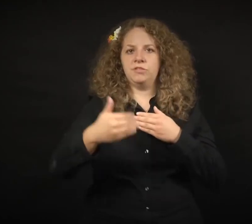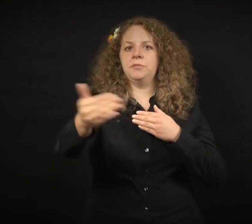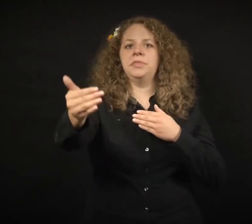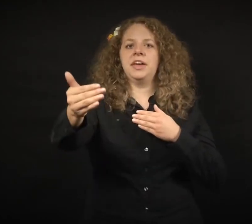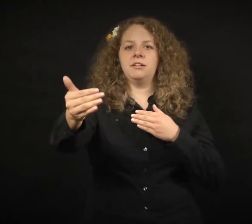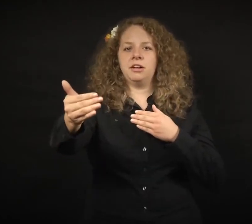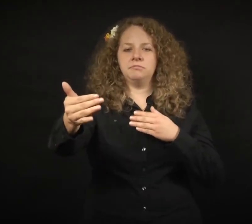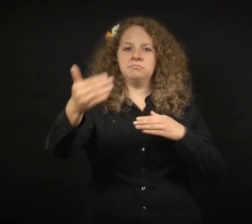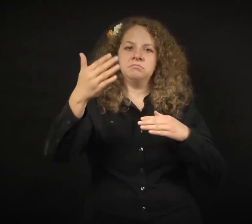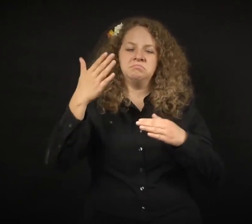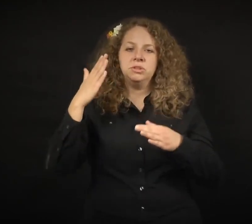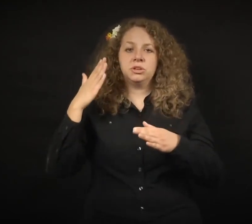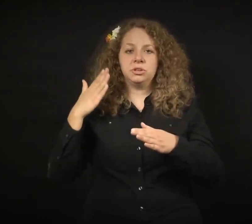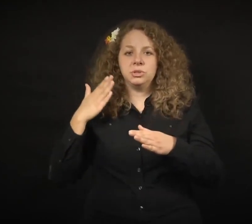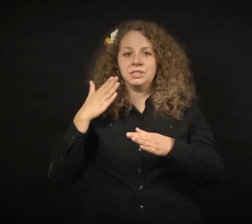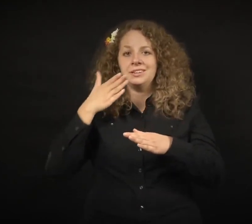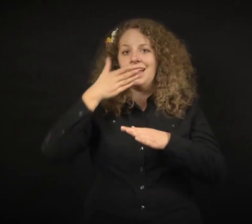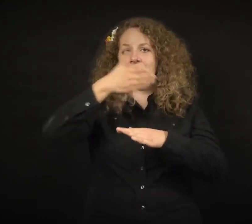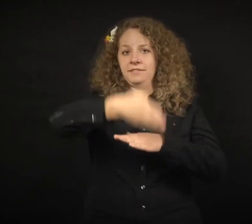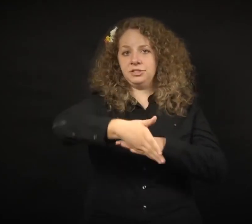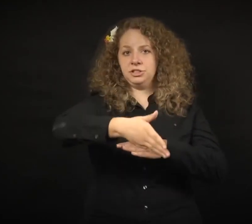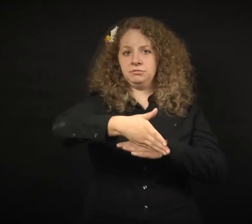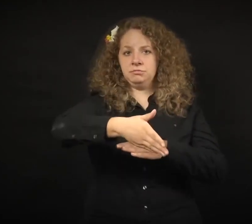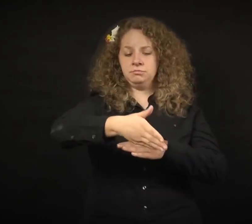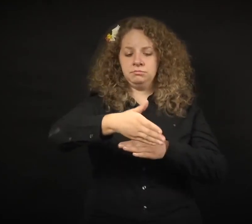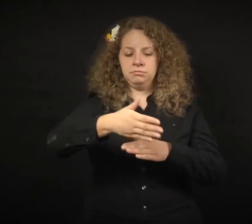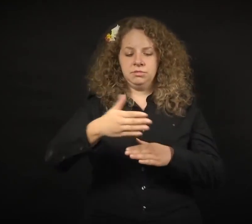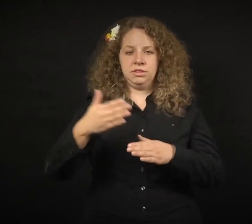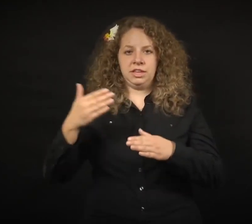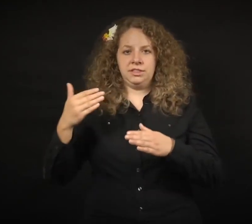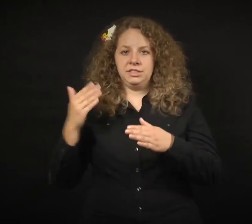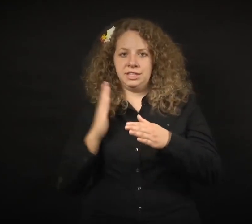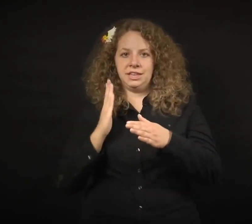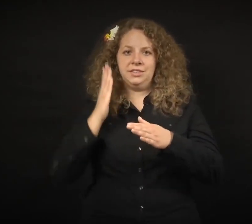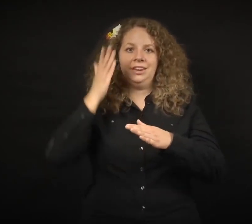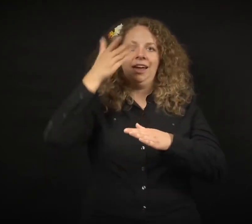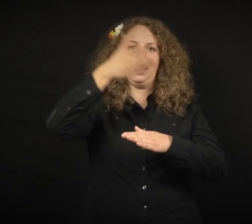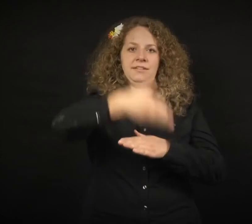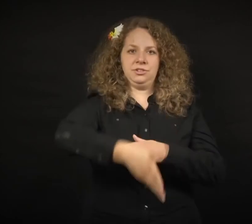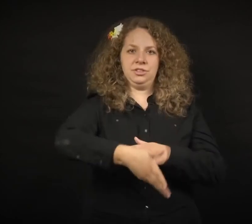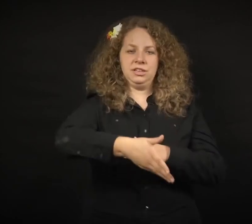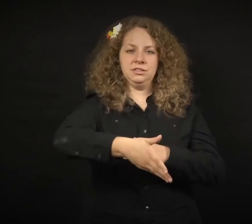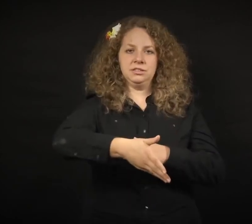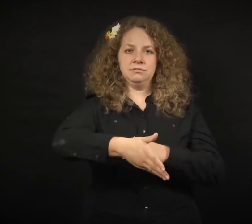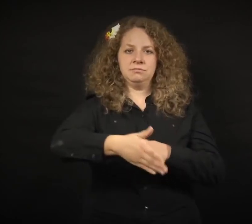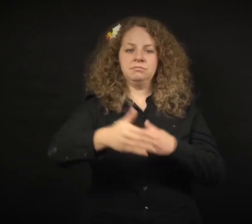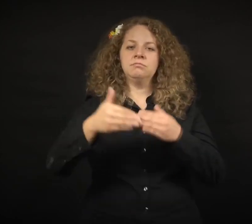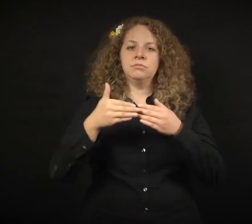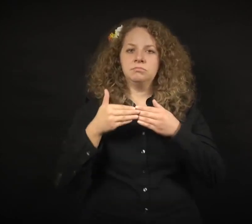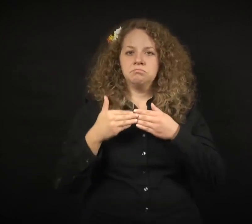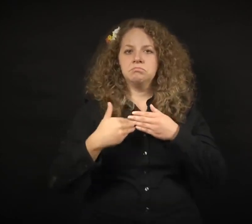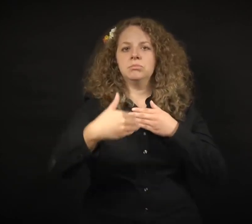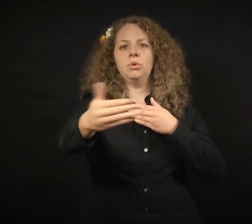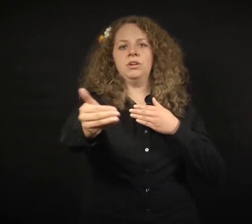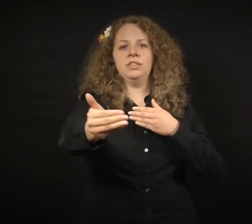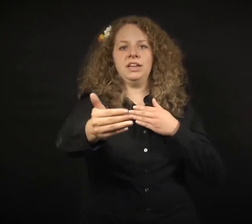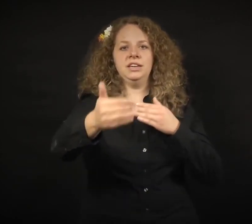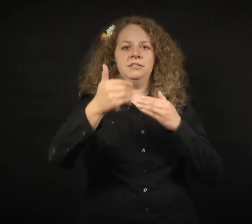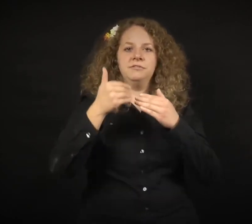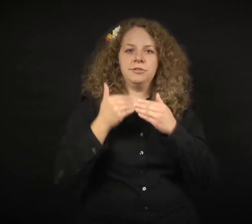from then on. You can also sign after, like this thing, and then after this, or the idea from